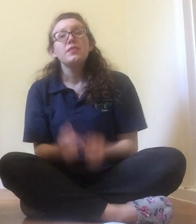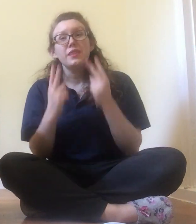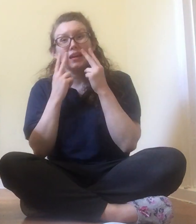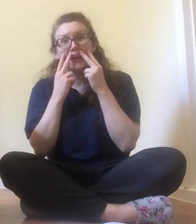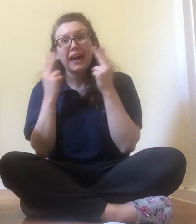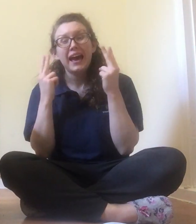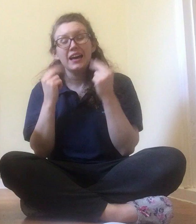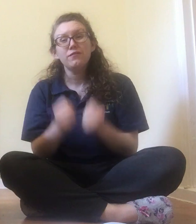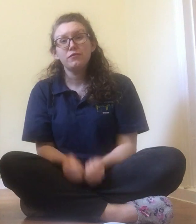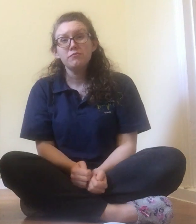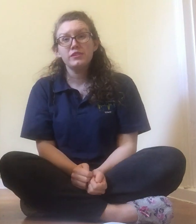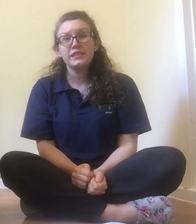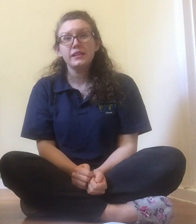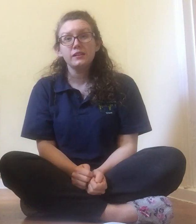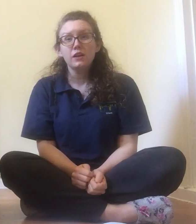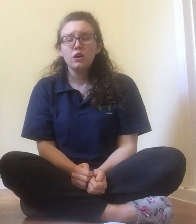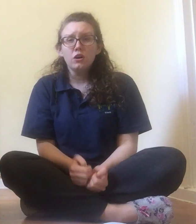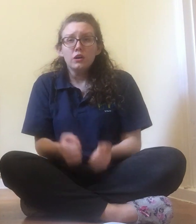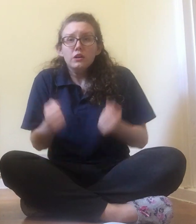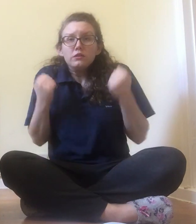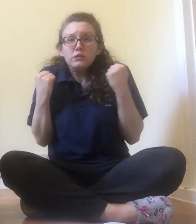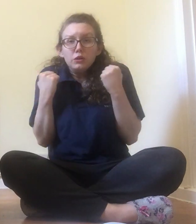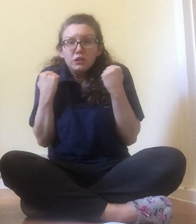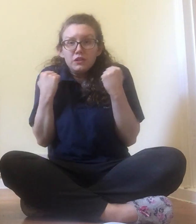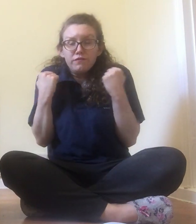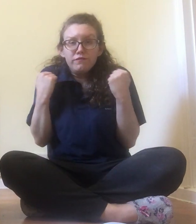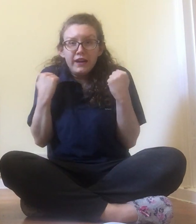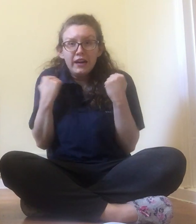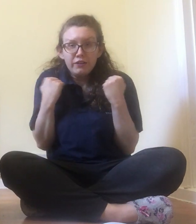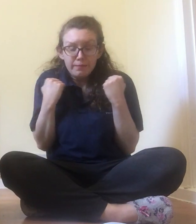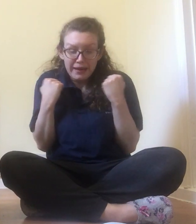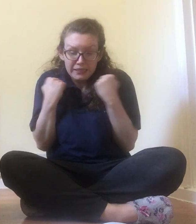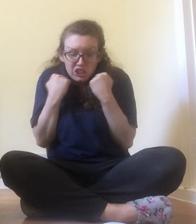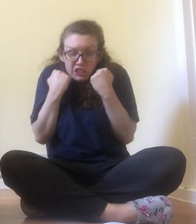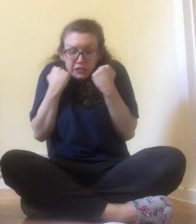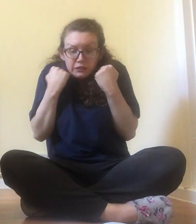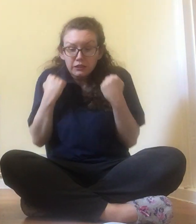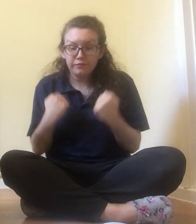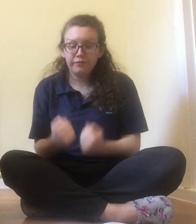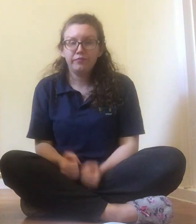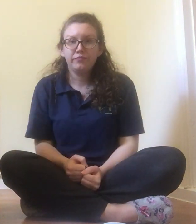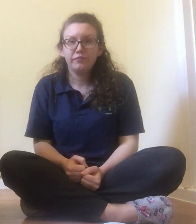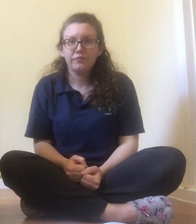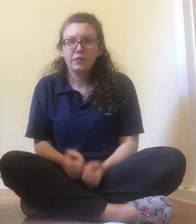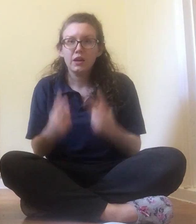The cat from Brazil caught a very bad chill.